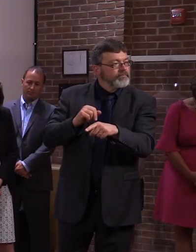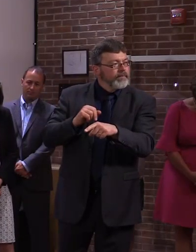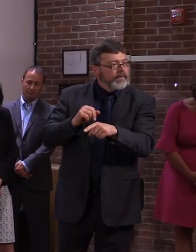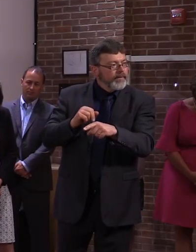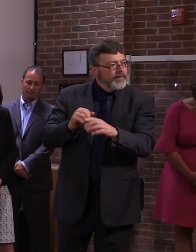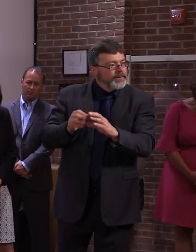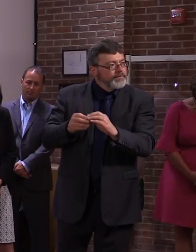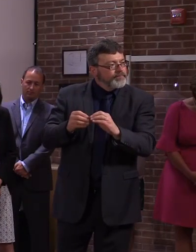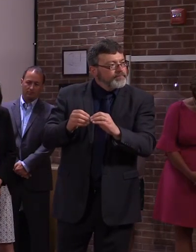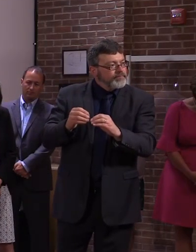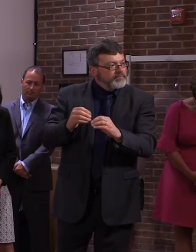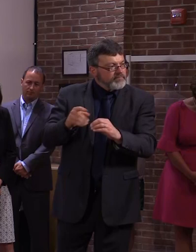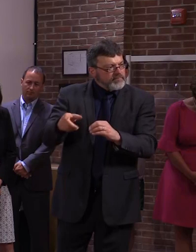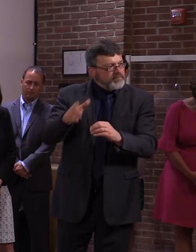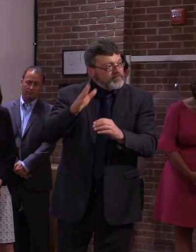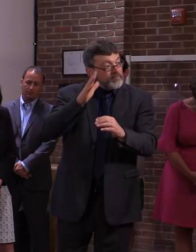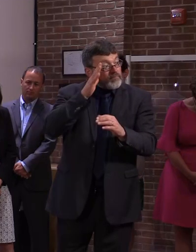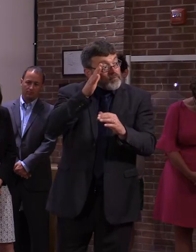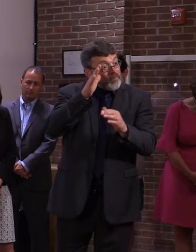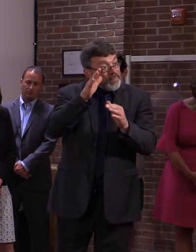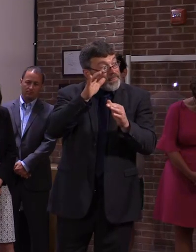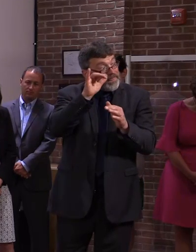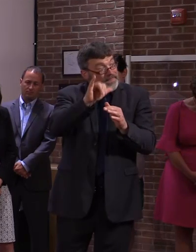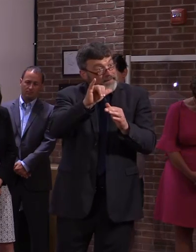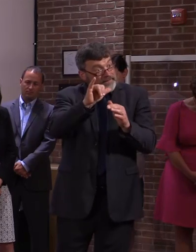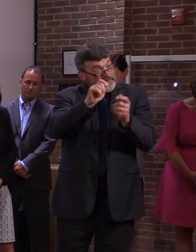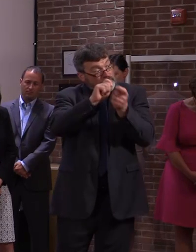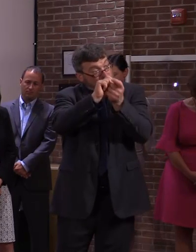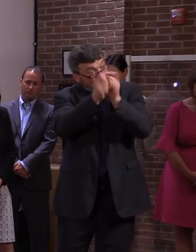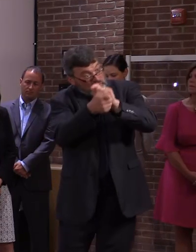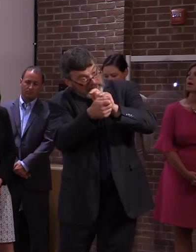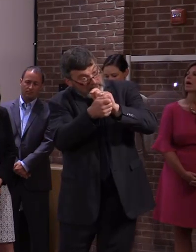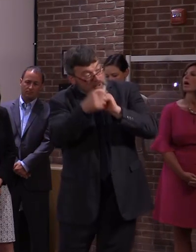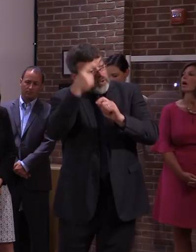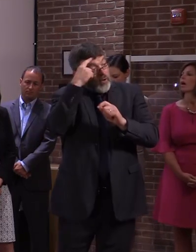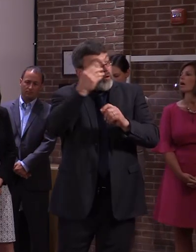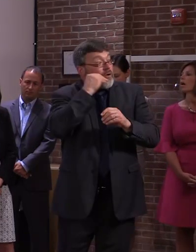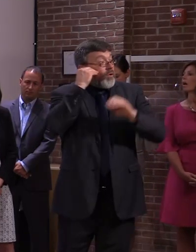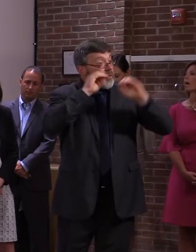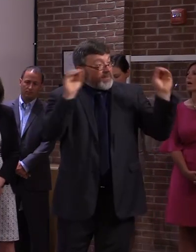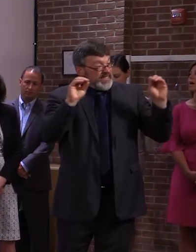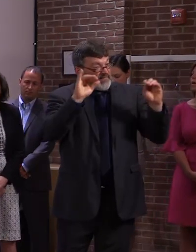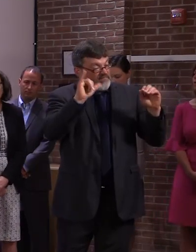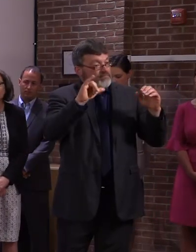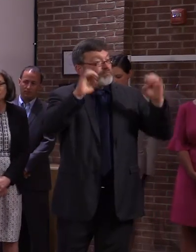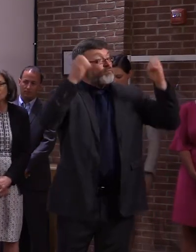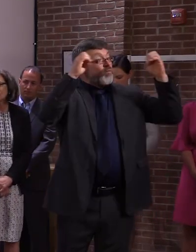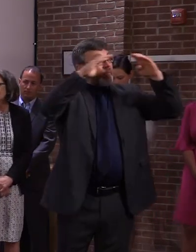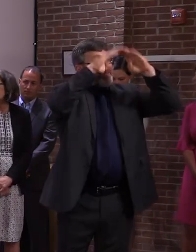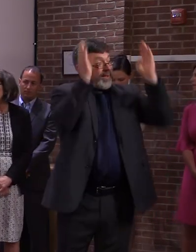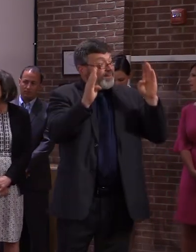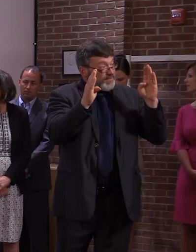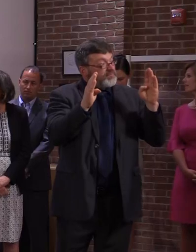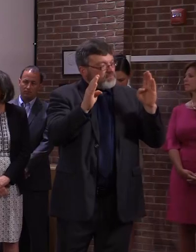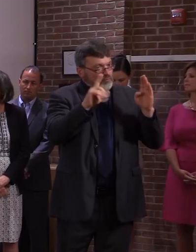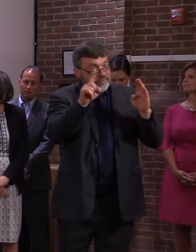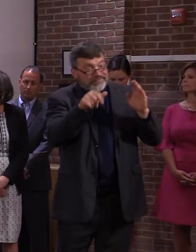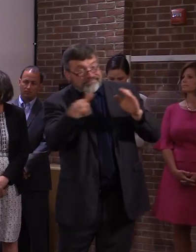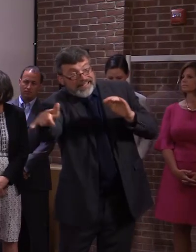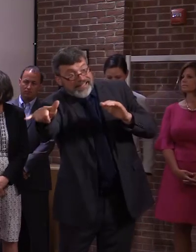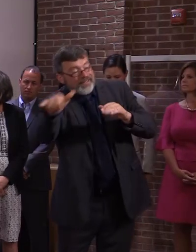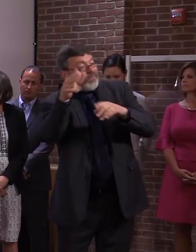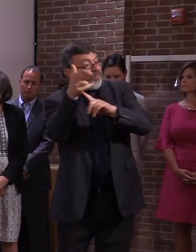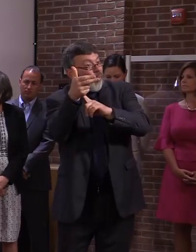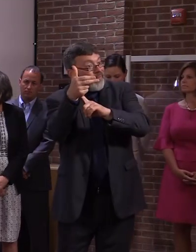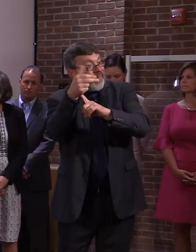the change in eligibility criteria for emergency housing for the long-term stays in motels, or if